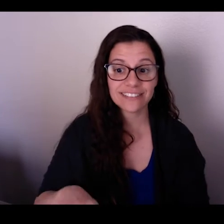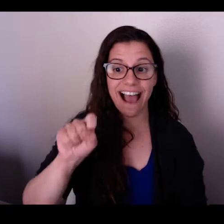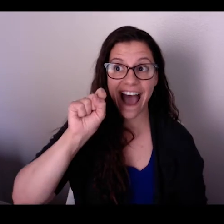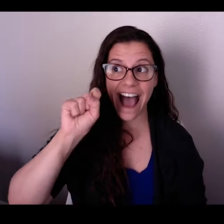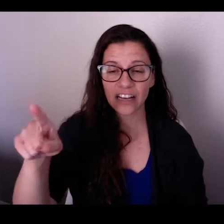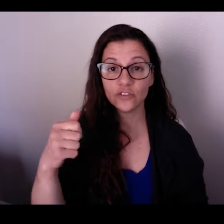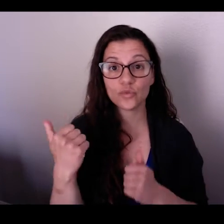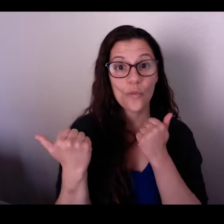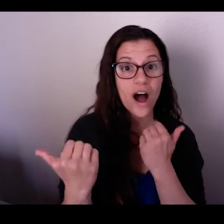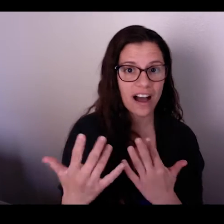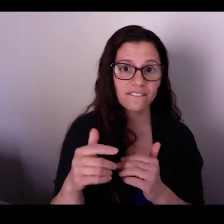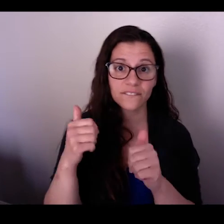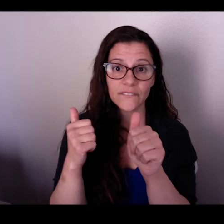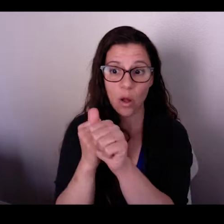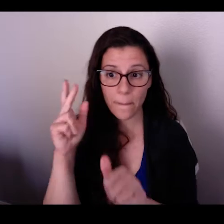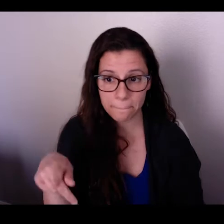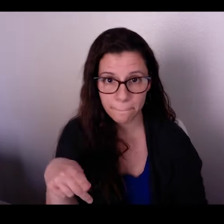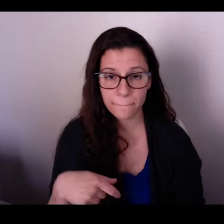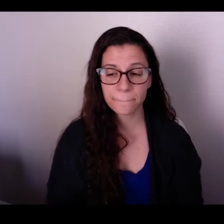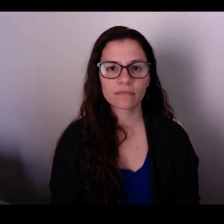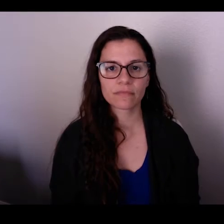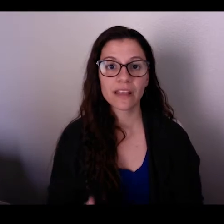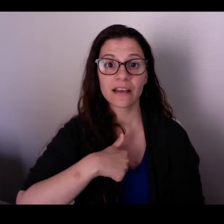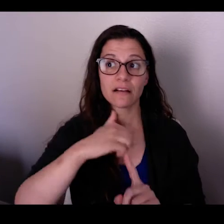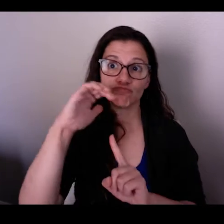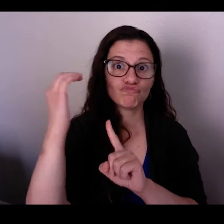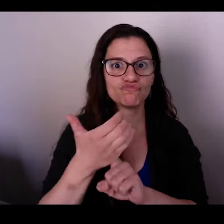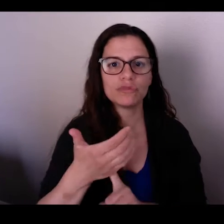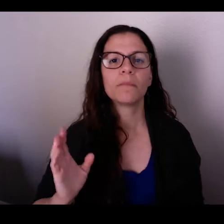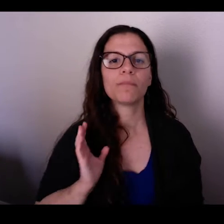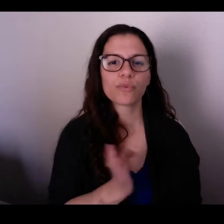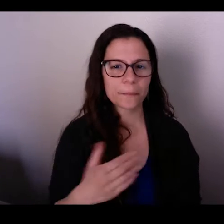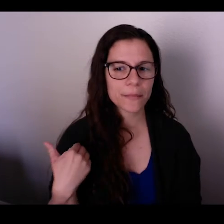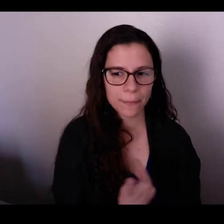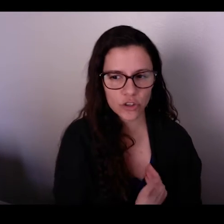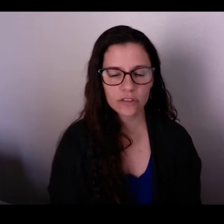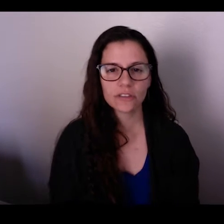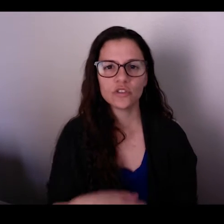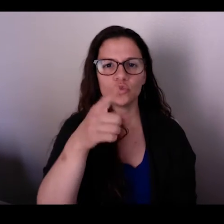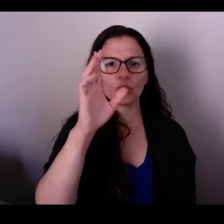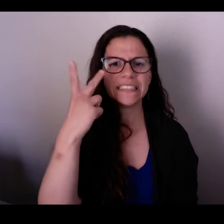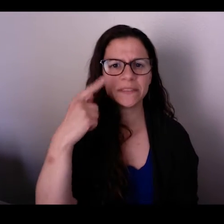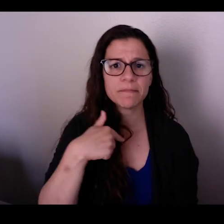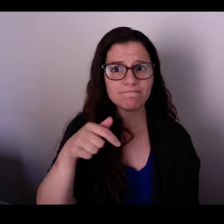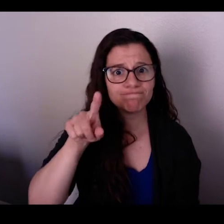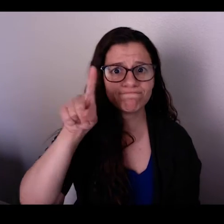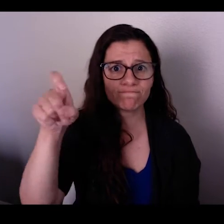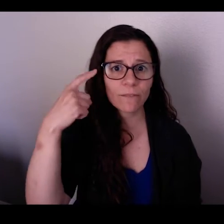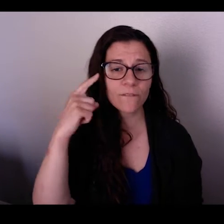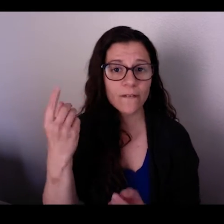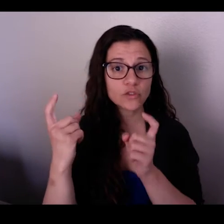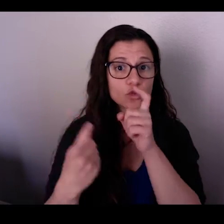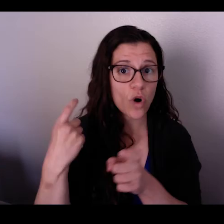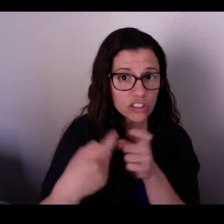action, ask, wait, follow up. I'm going to play the